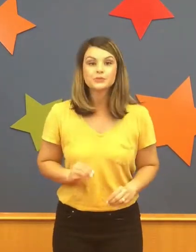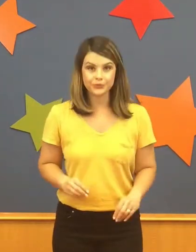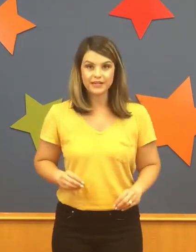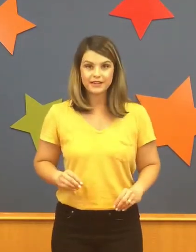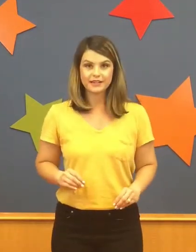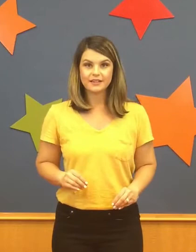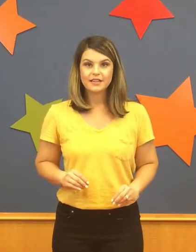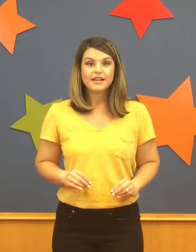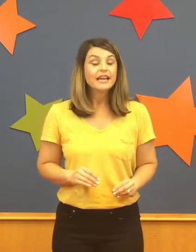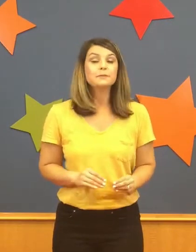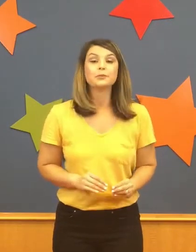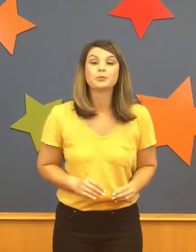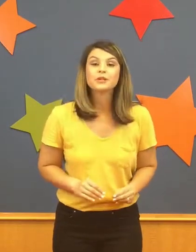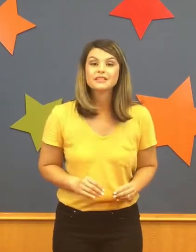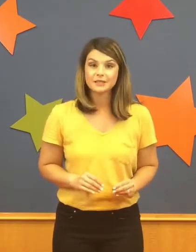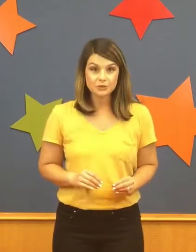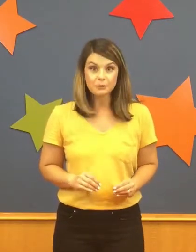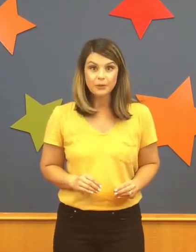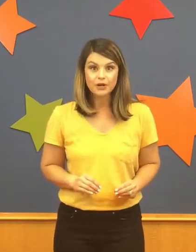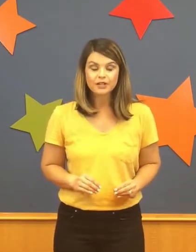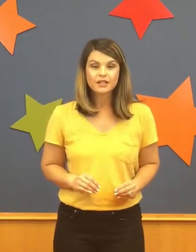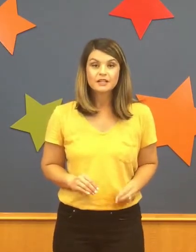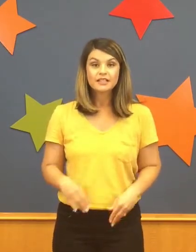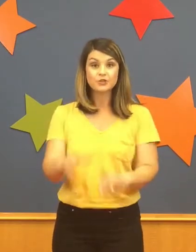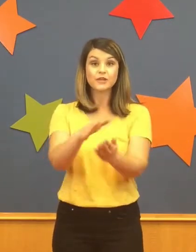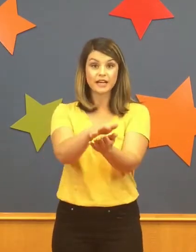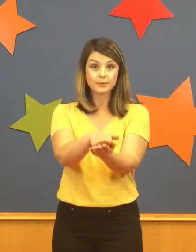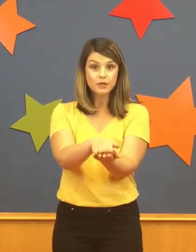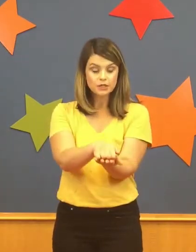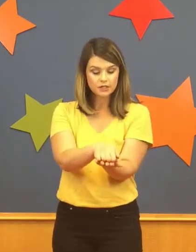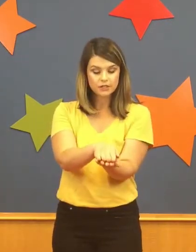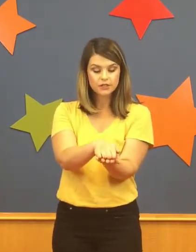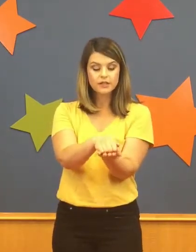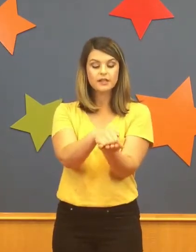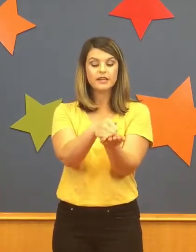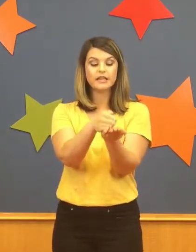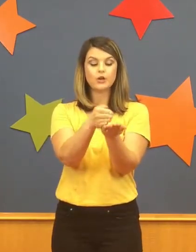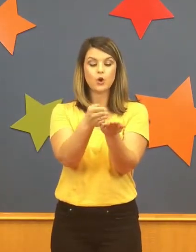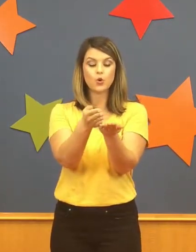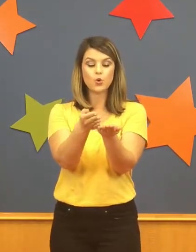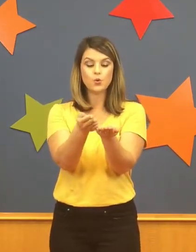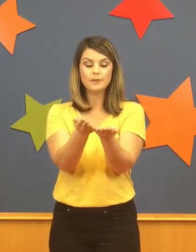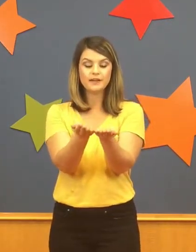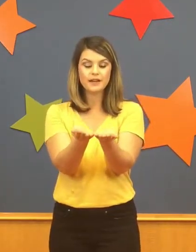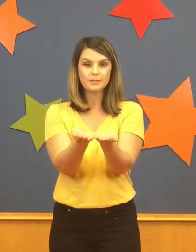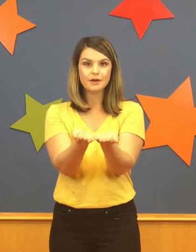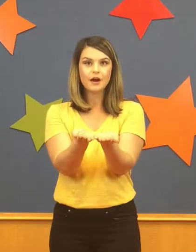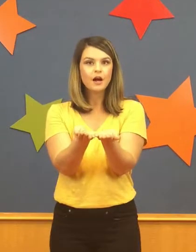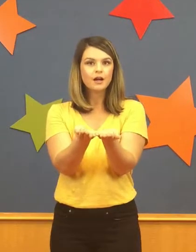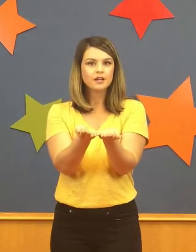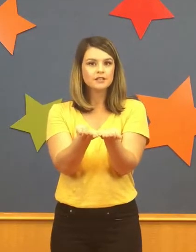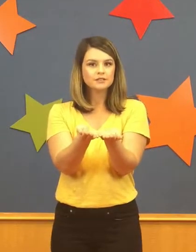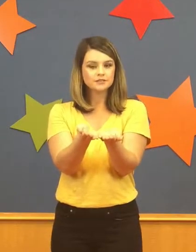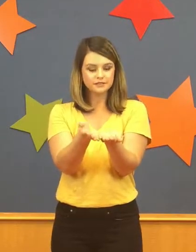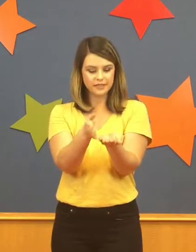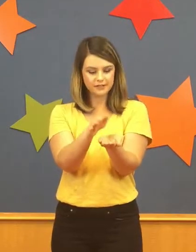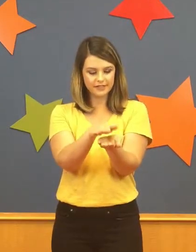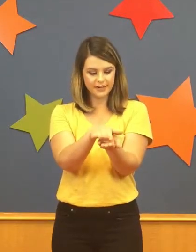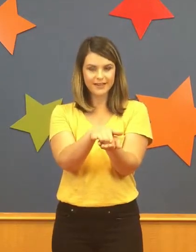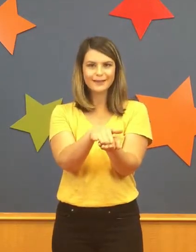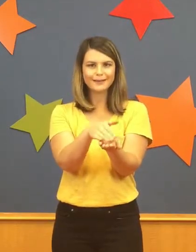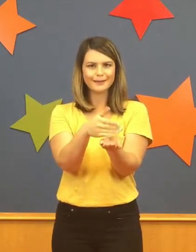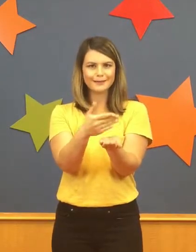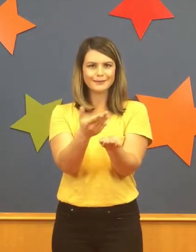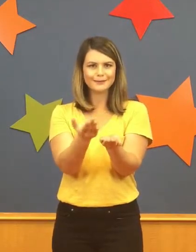Dog was reading a brilliant book. Can you get out a book and open it up?